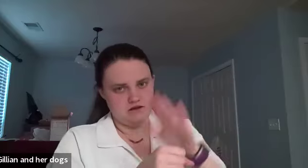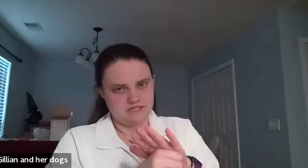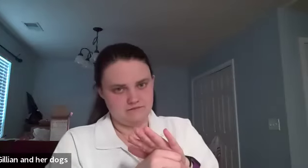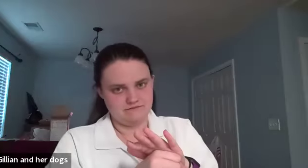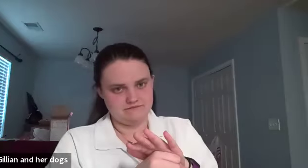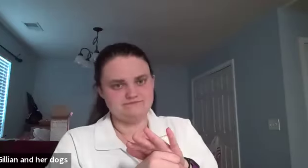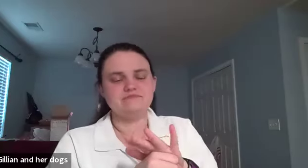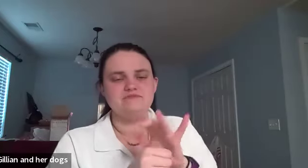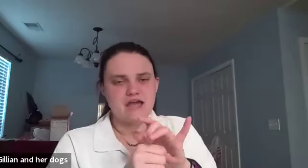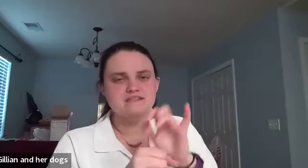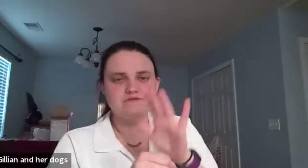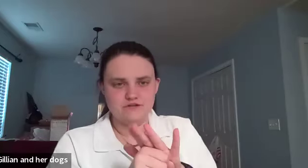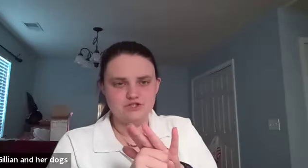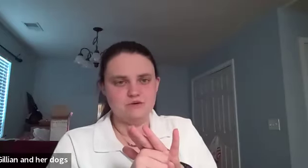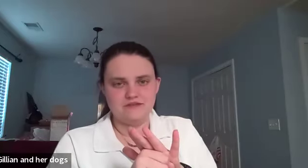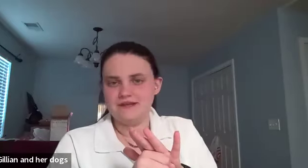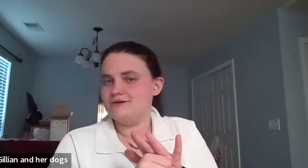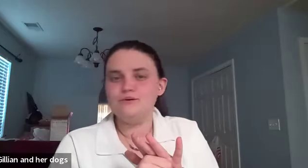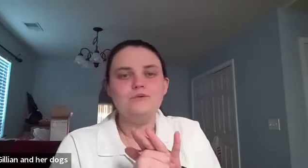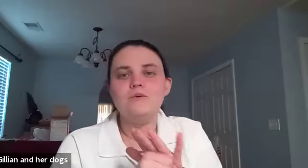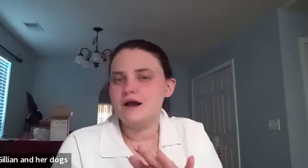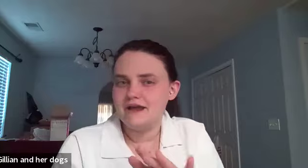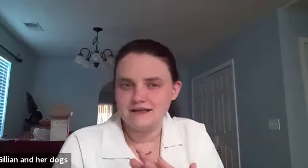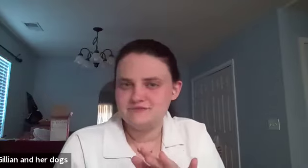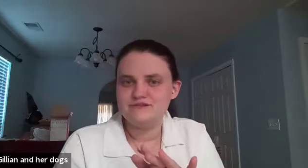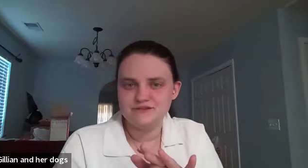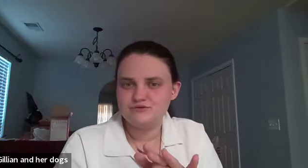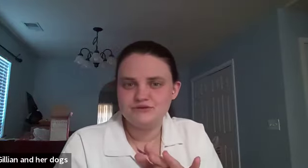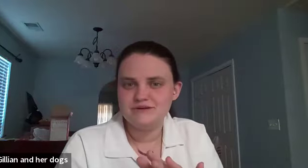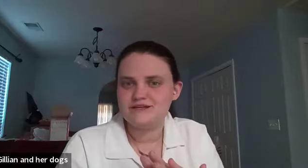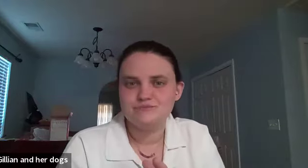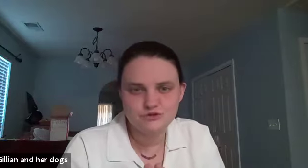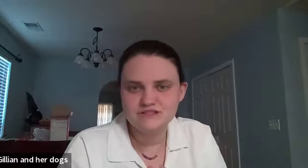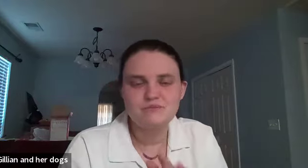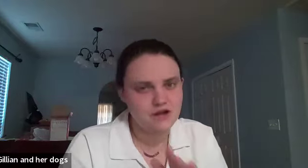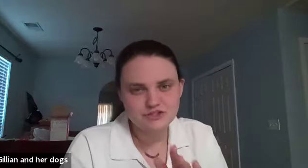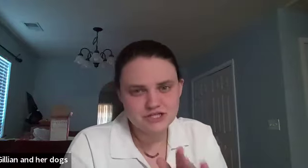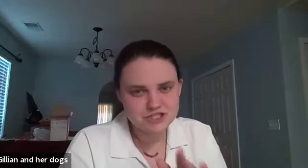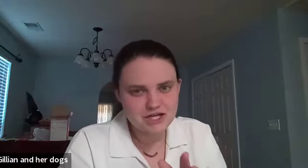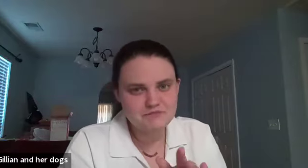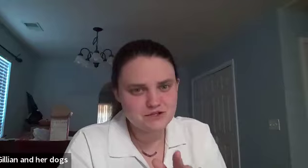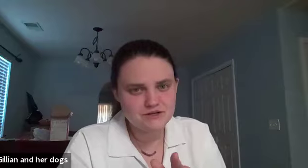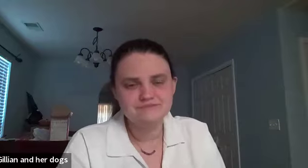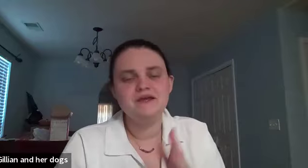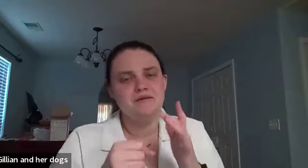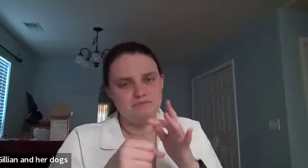it comes down. That's the visual with it. I don't know why that has to be the visual with it because most of the time we're not trying to shake up the soda,